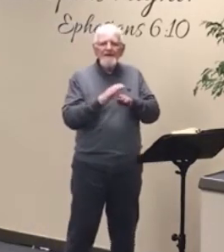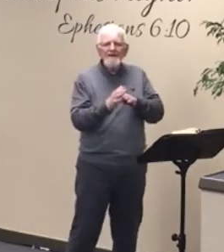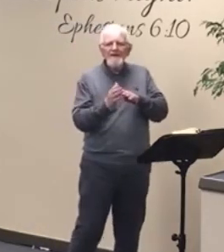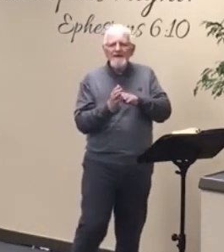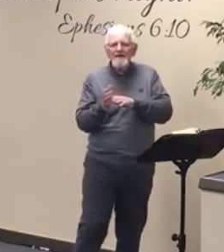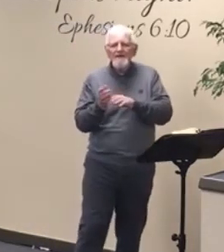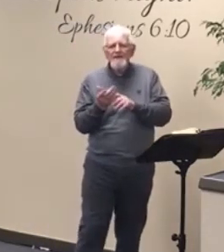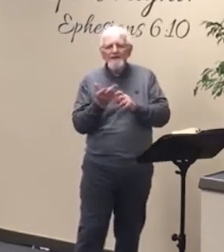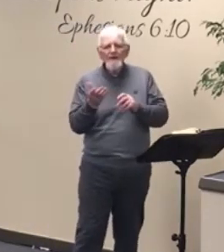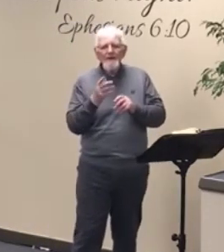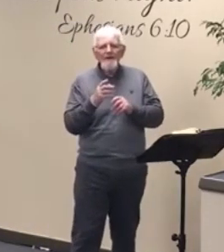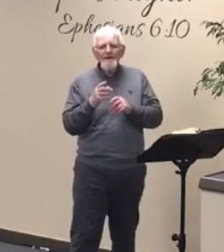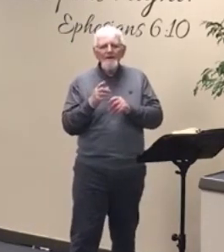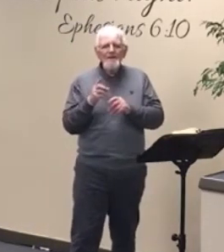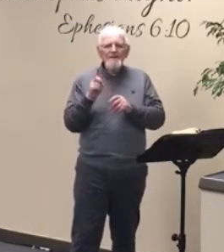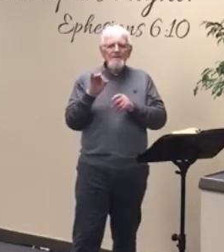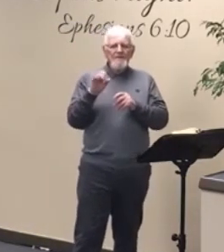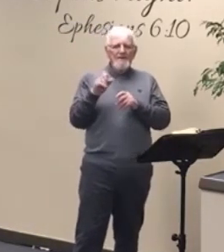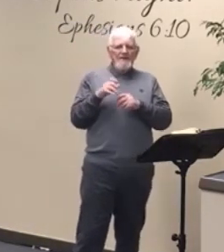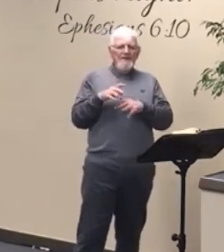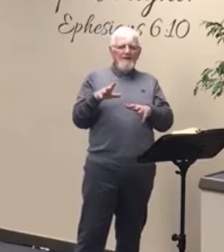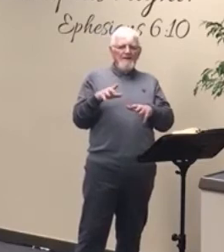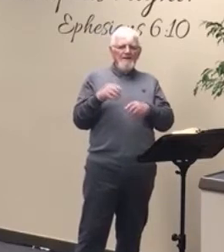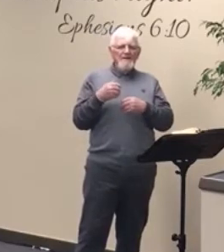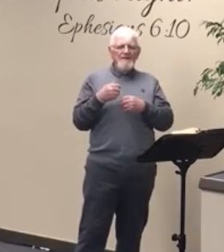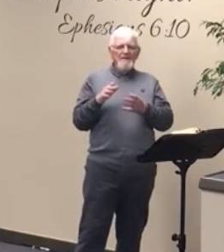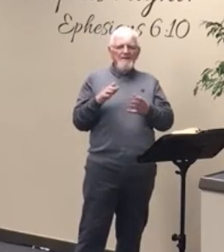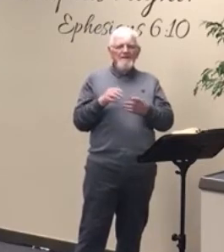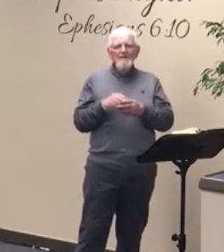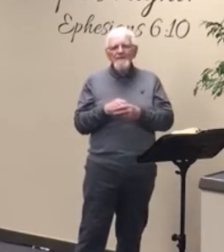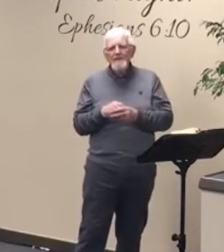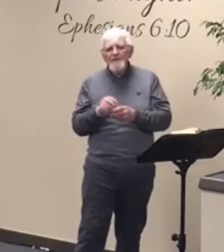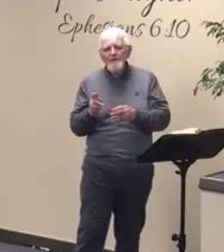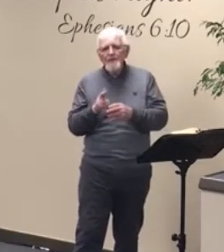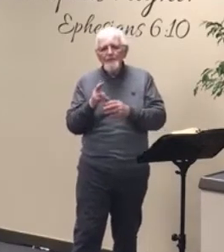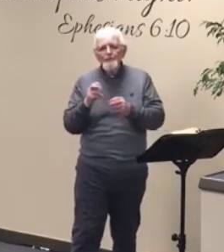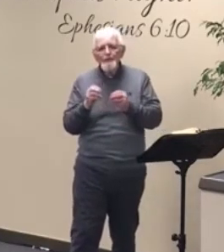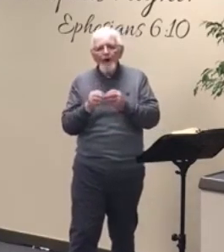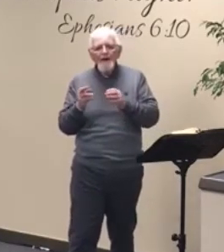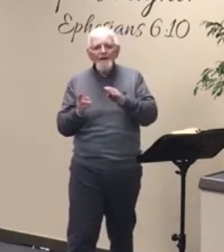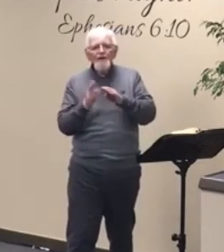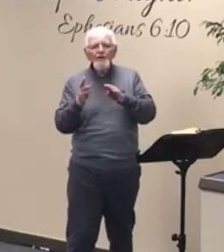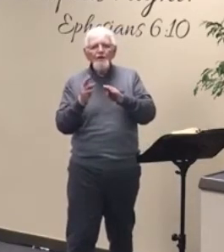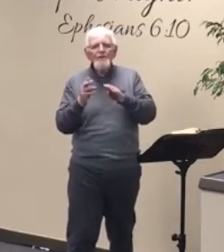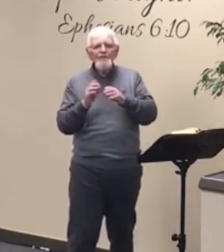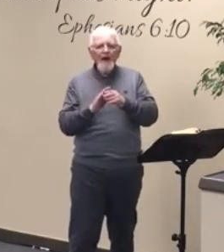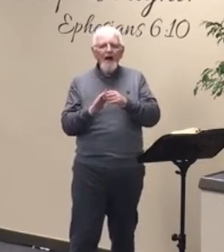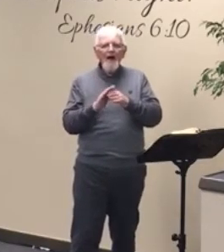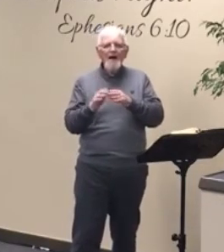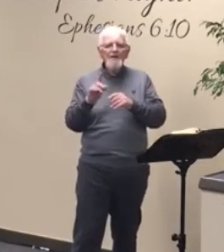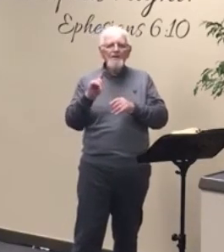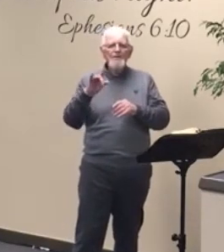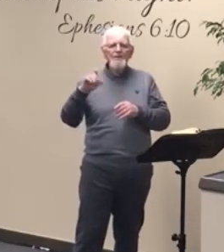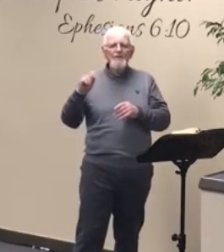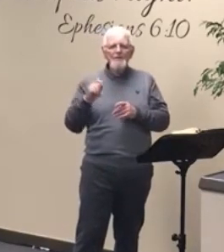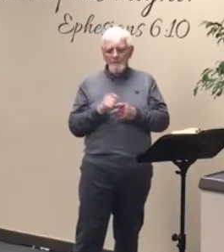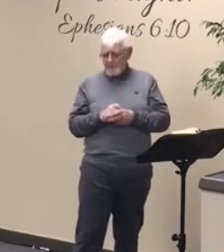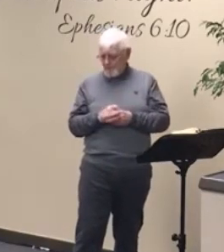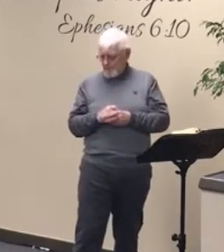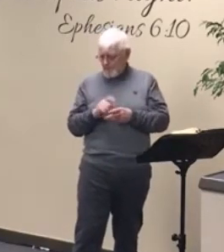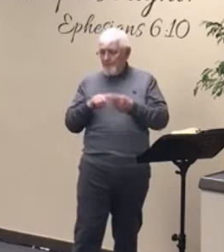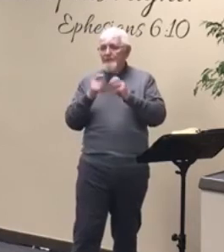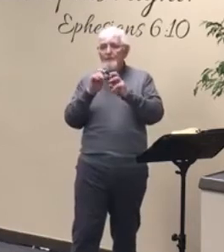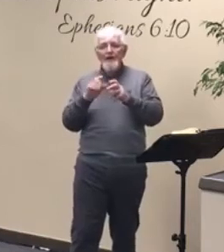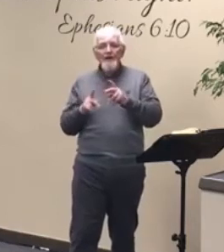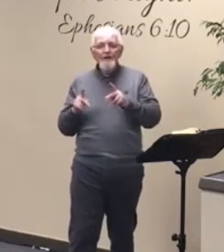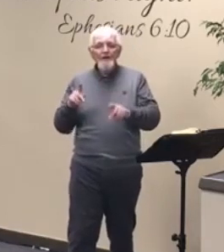and the displeasure that it causes is for the thing to be able to be more useful as the tool that it was made to begin with. The fellowship is